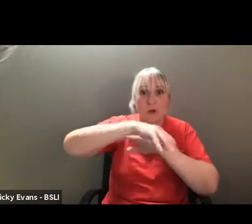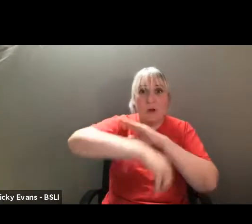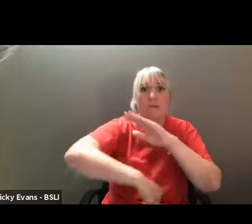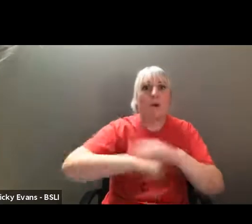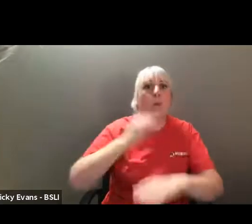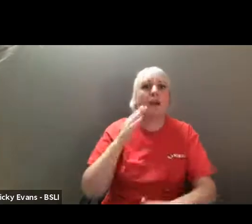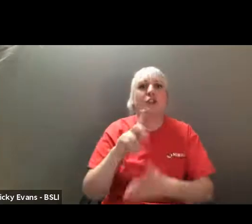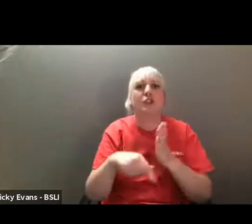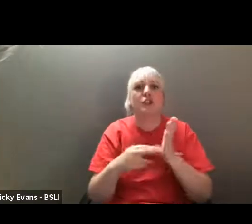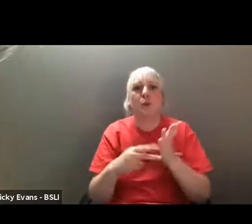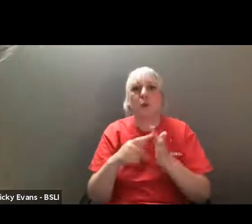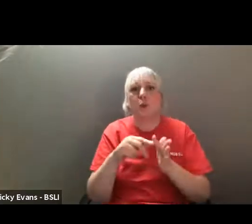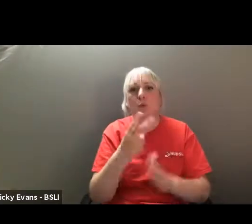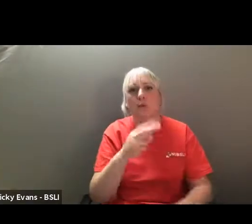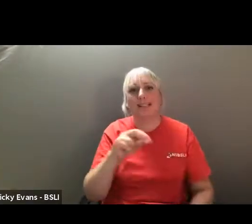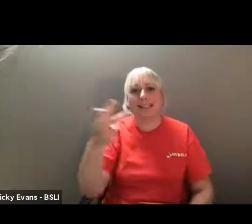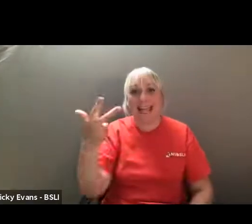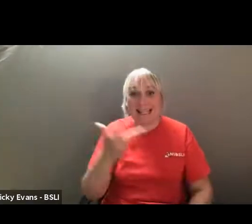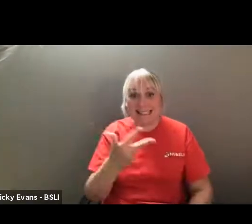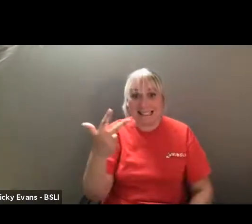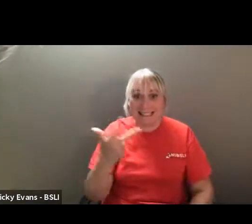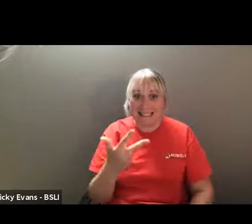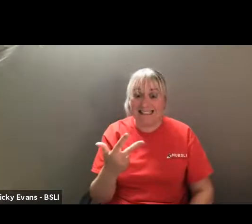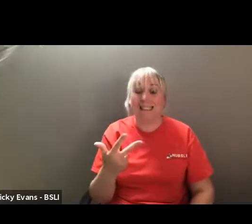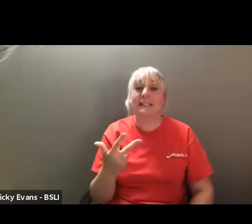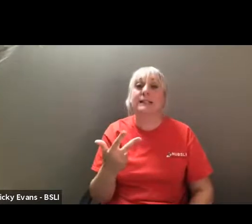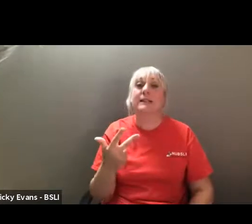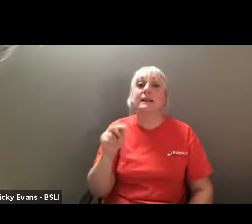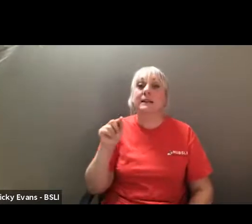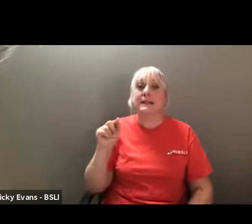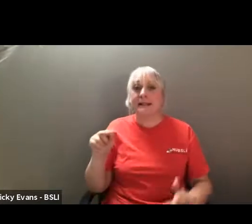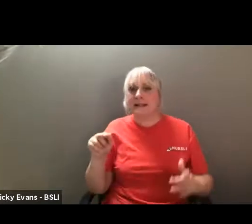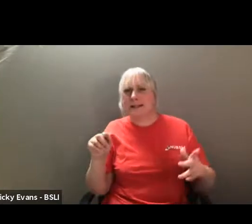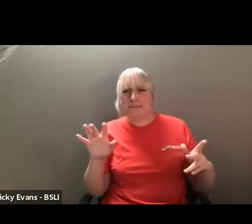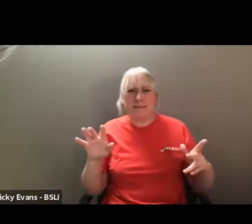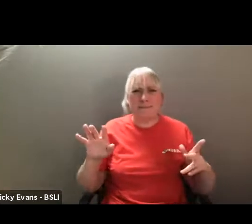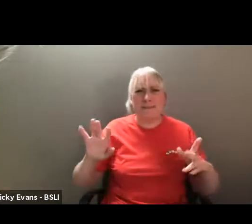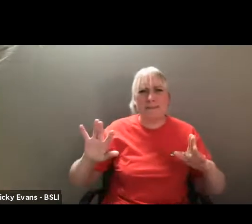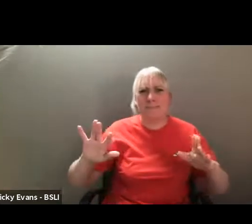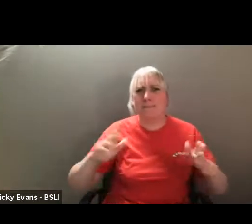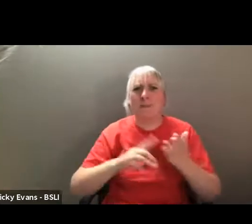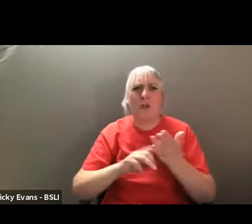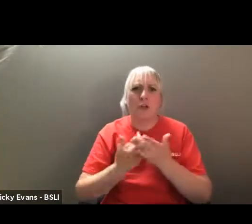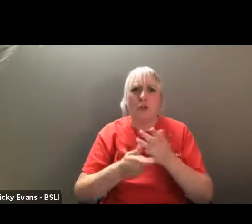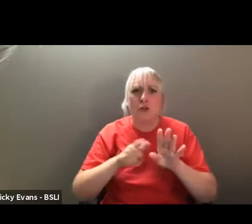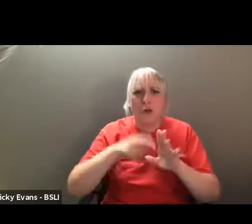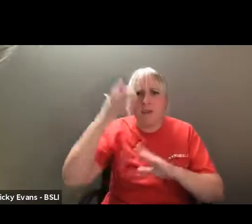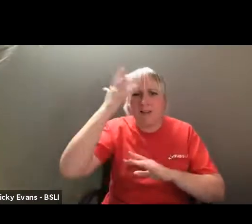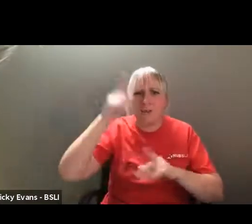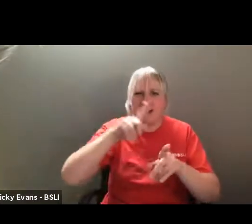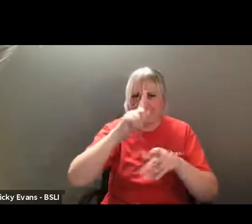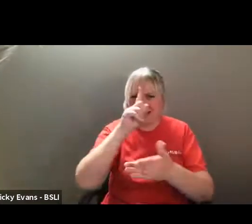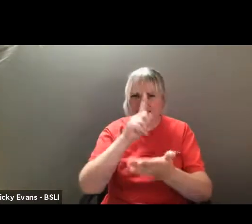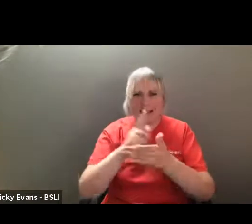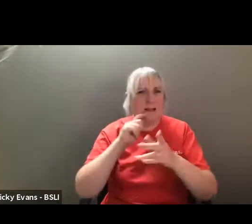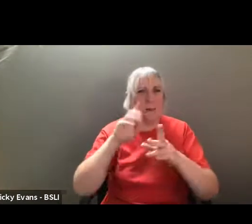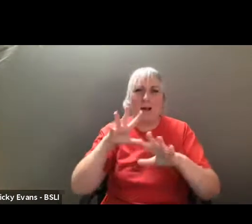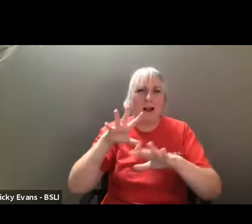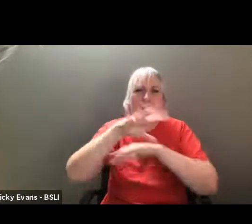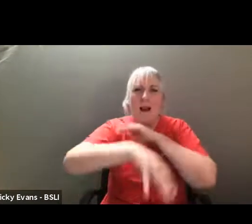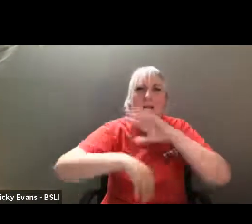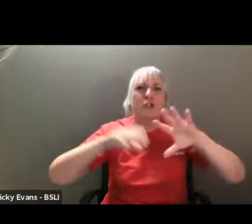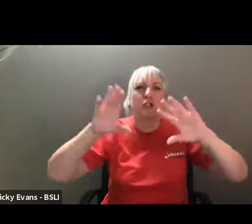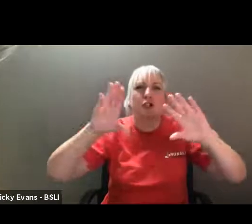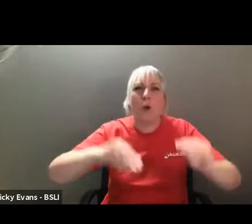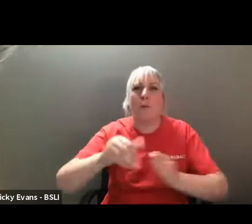2018. And they quickly announced that they were going to wrap up the program, and they issued the